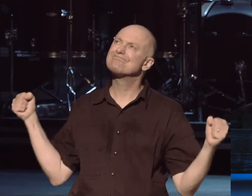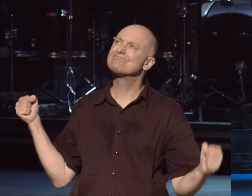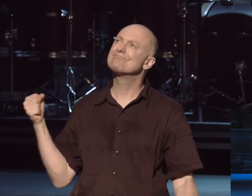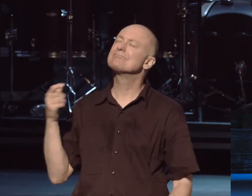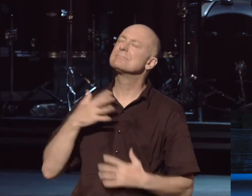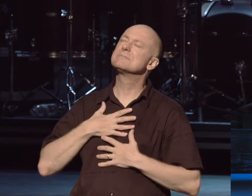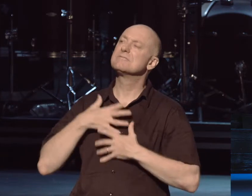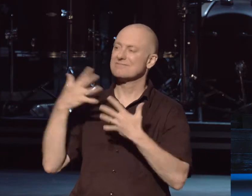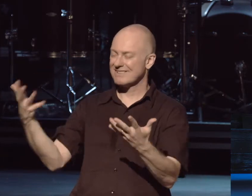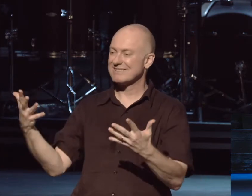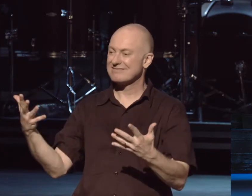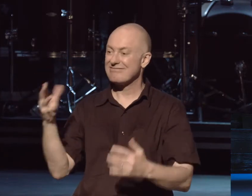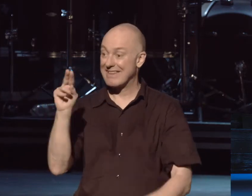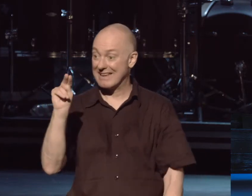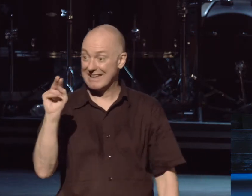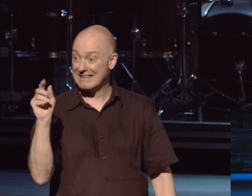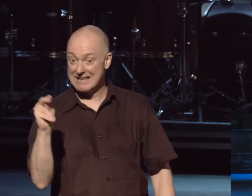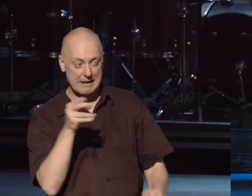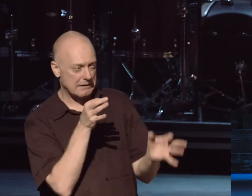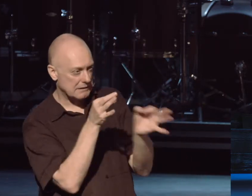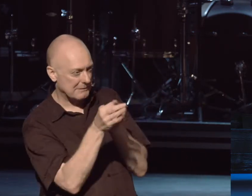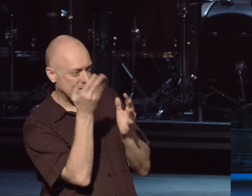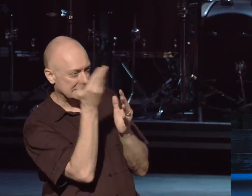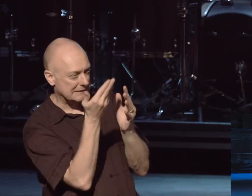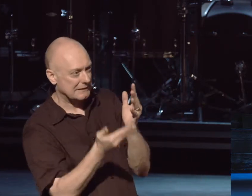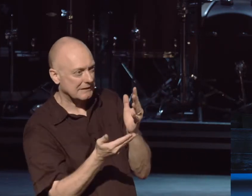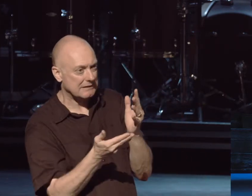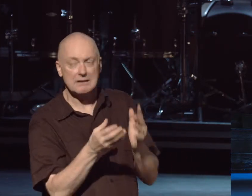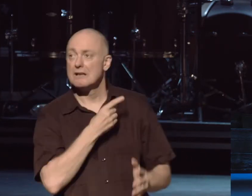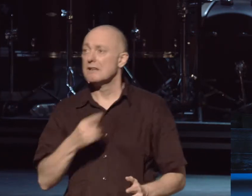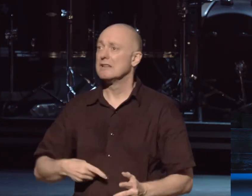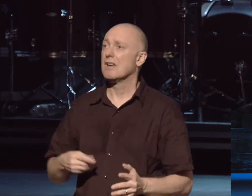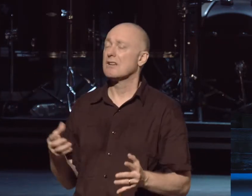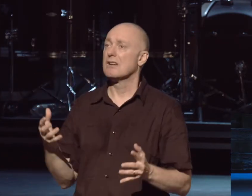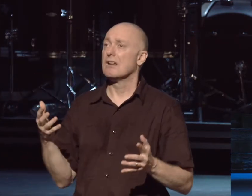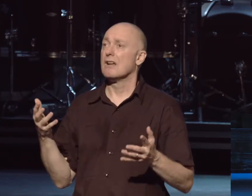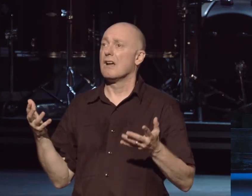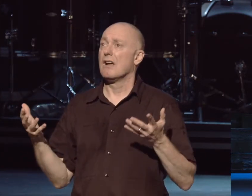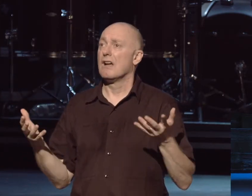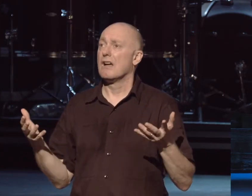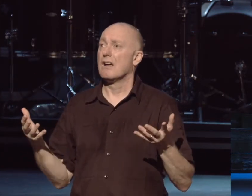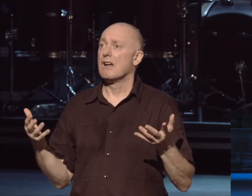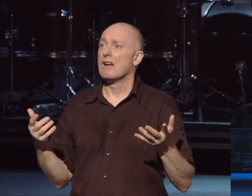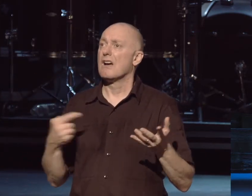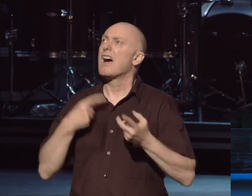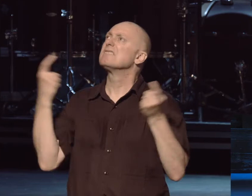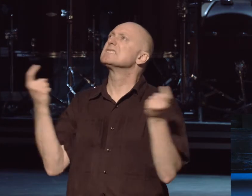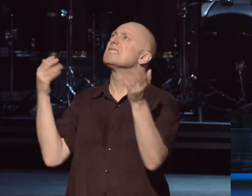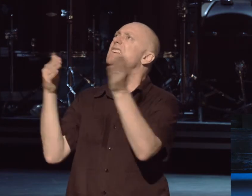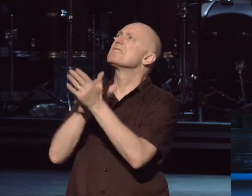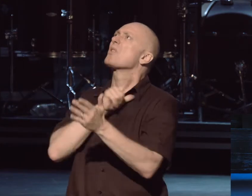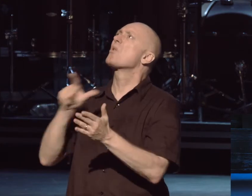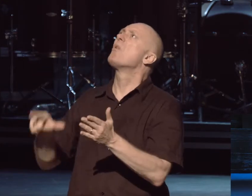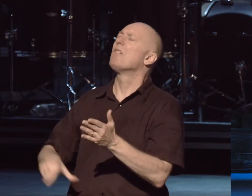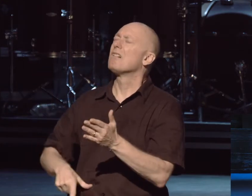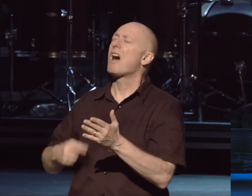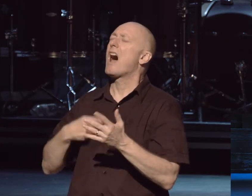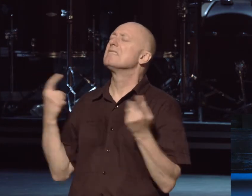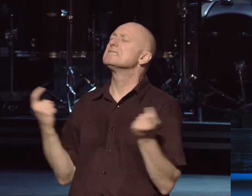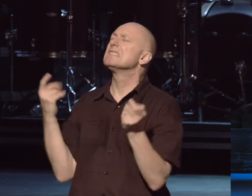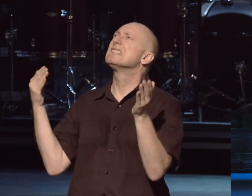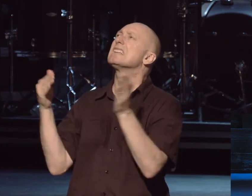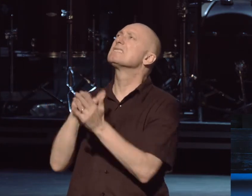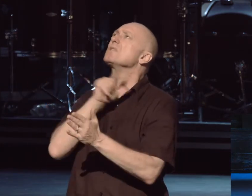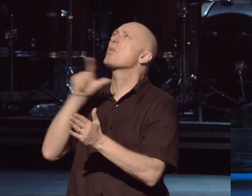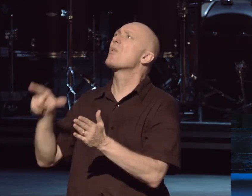Nathan explains the details of David's sin, and David, all he can cry is this: I've sinned against the Lord. I've sinned against the